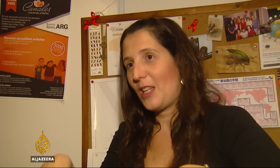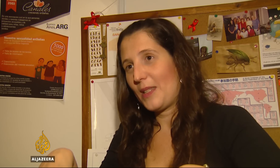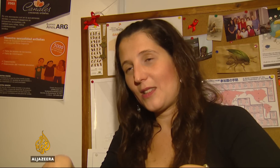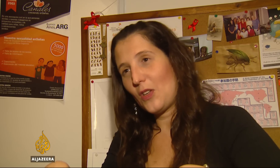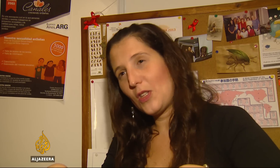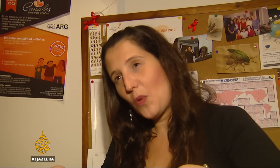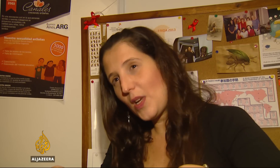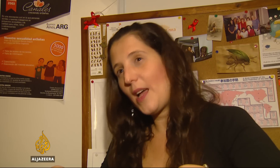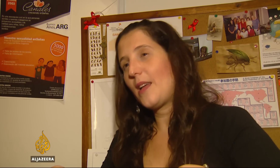to the other.